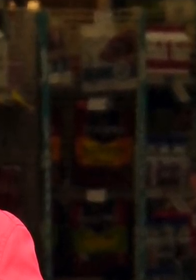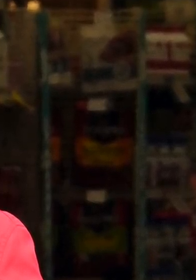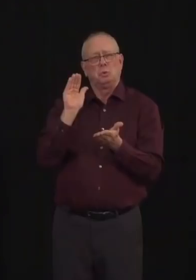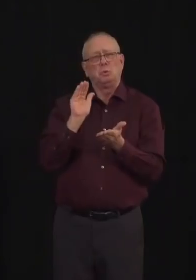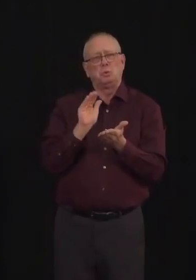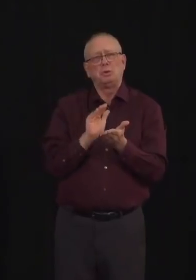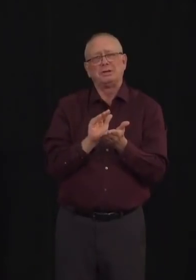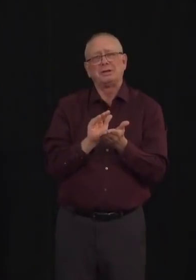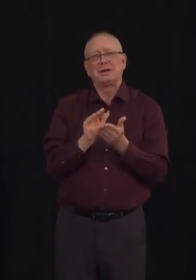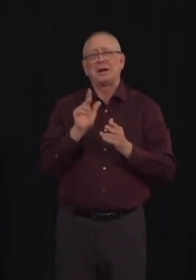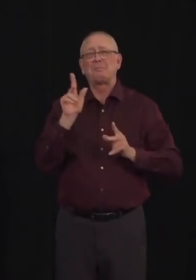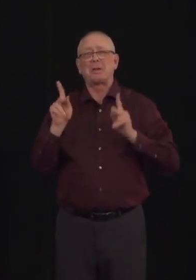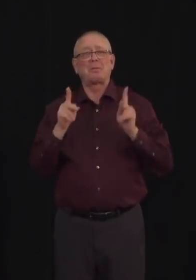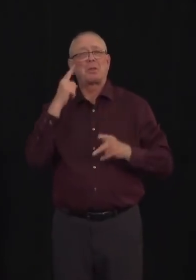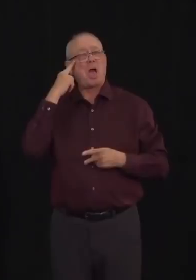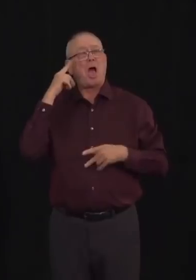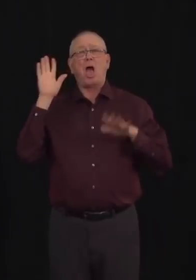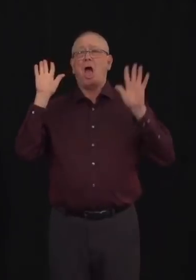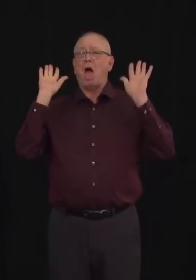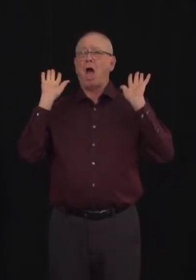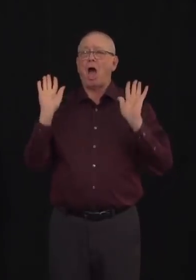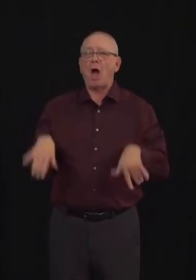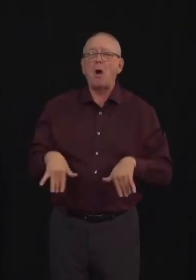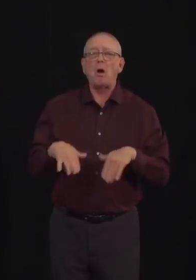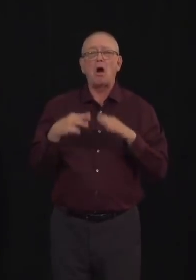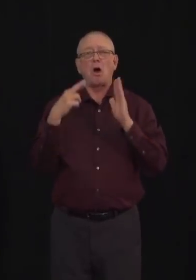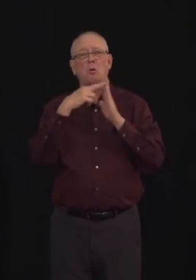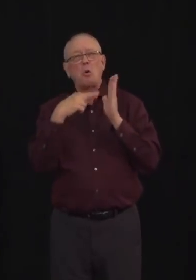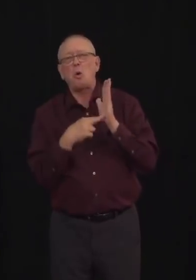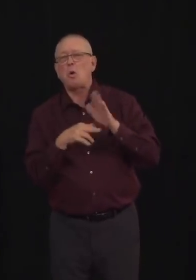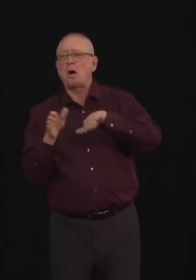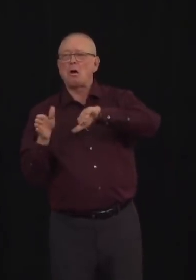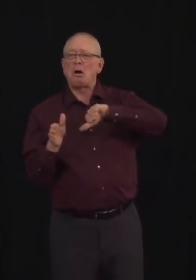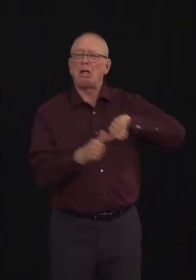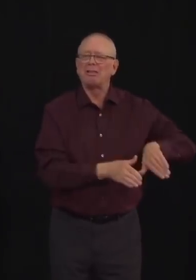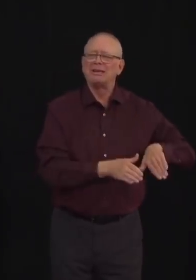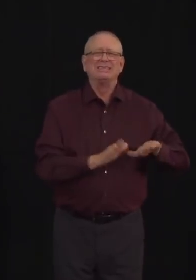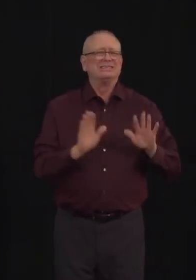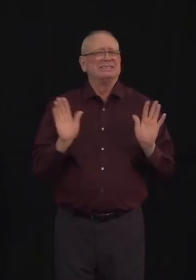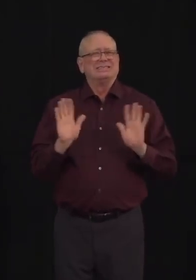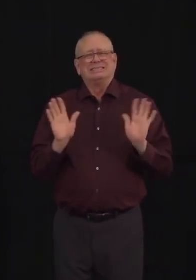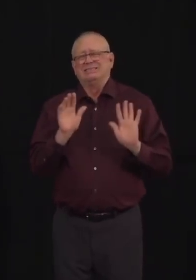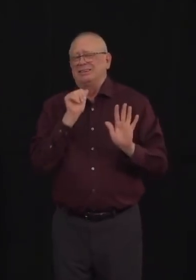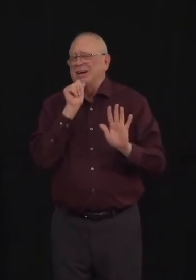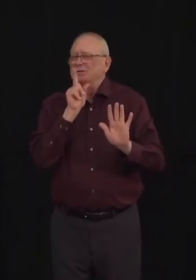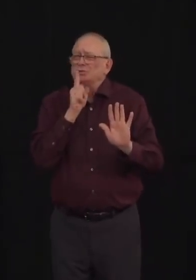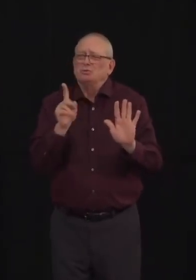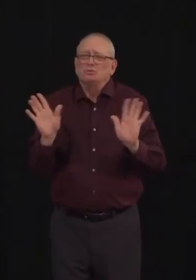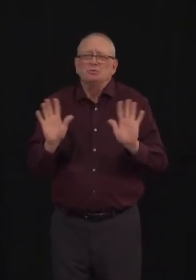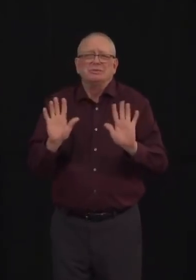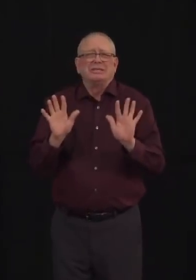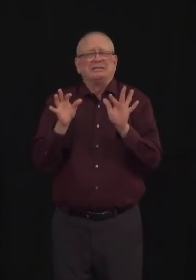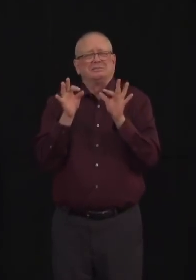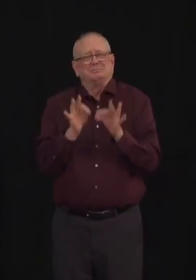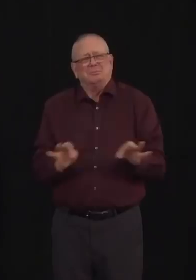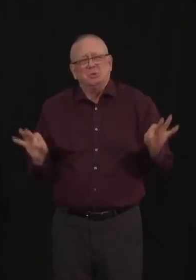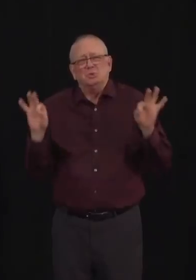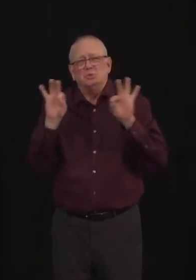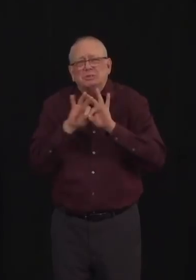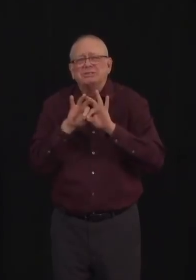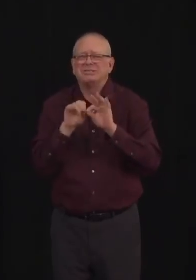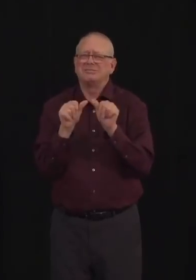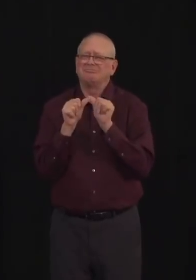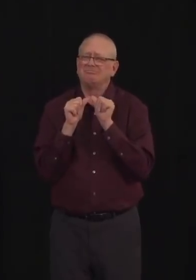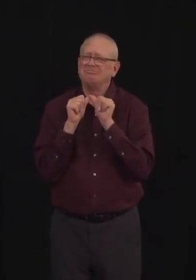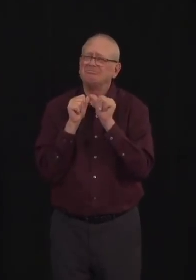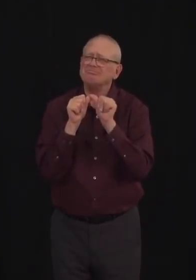relax all precautions. Unfortunately, this is not the case. It is critical that all of us continue to take steps to protect